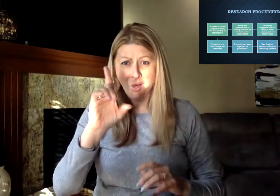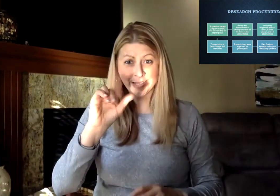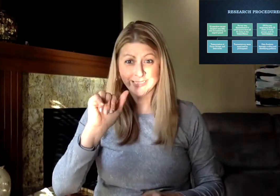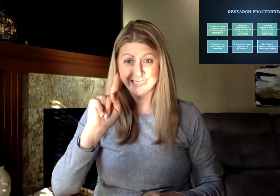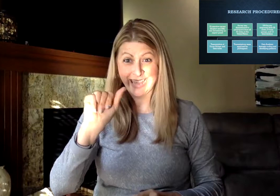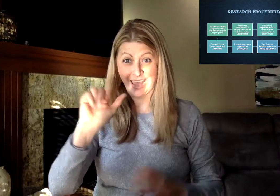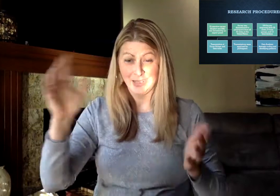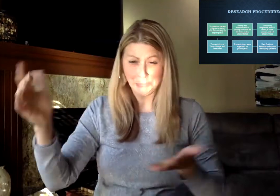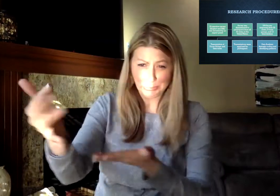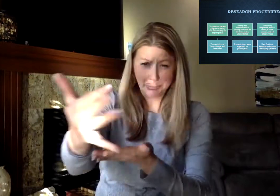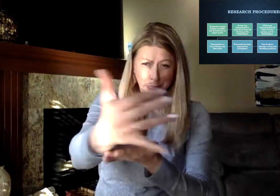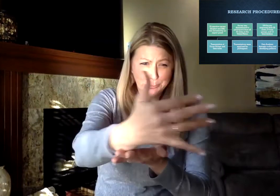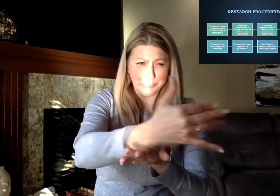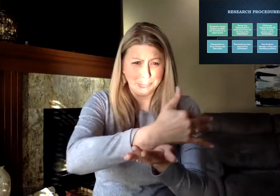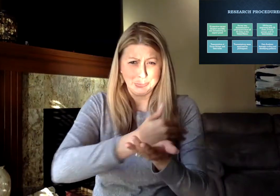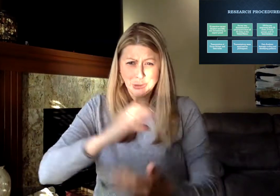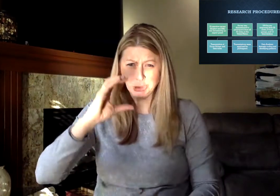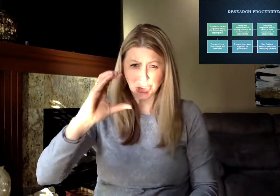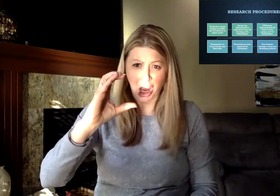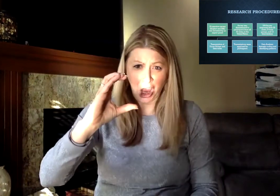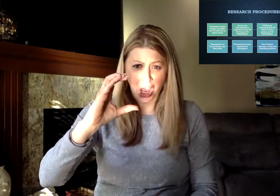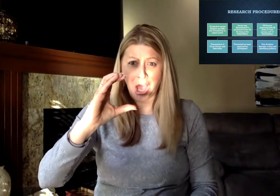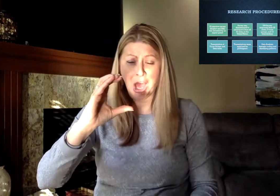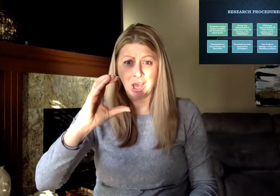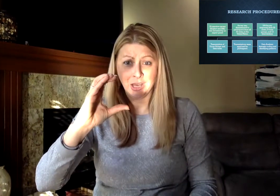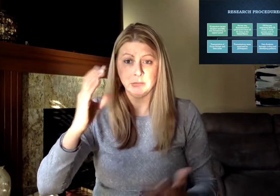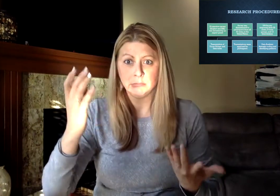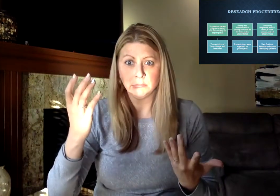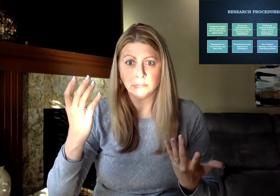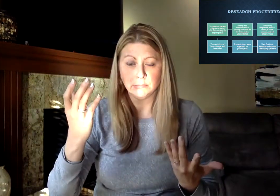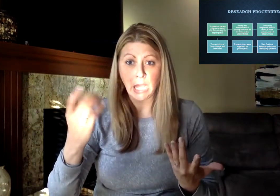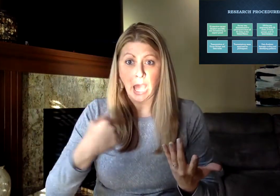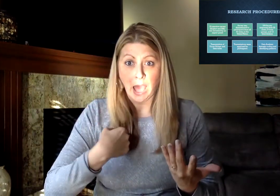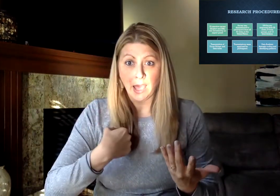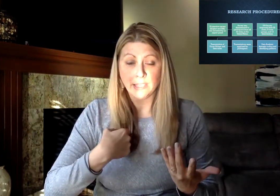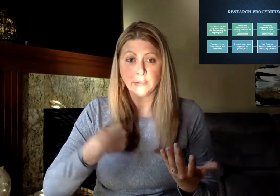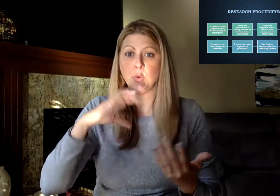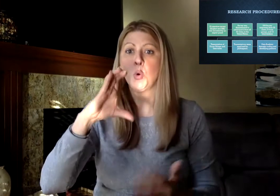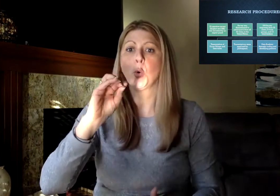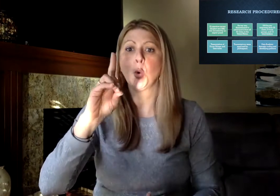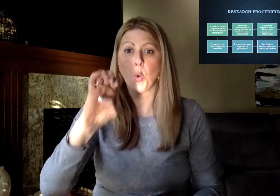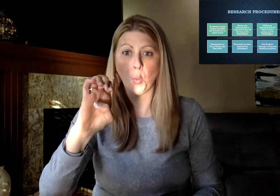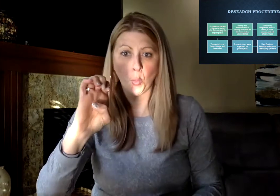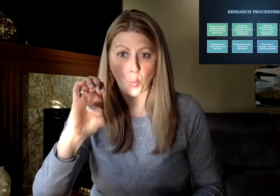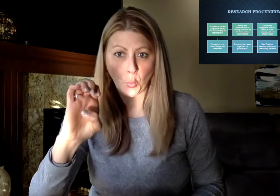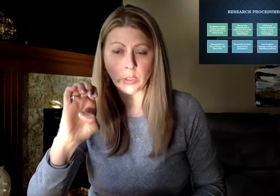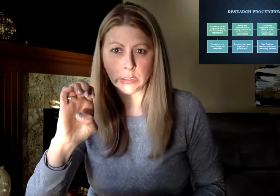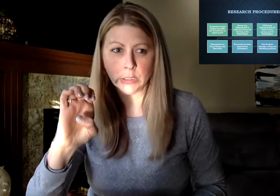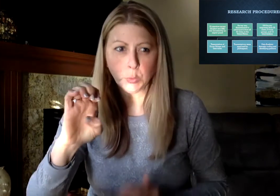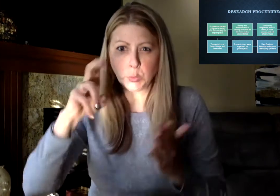I took all of this data. It was a huge stack, and I coded